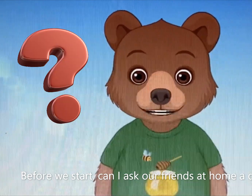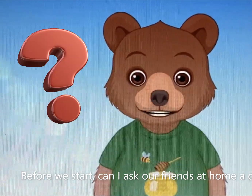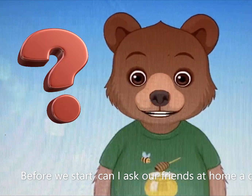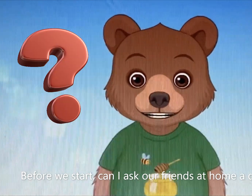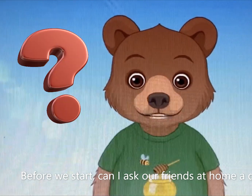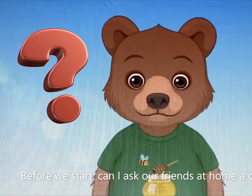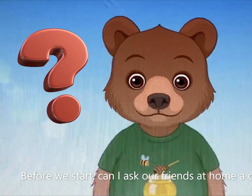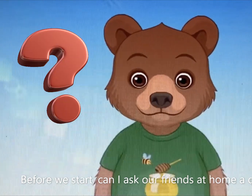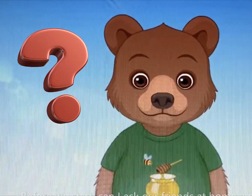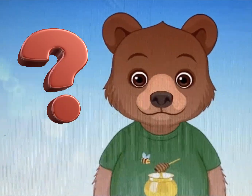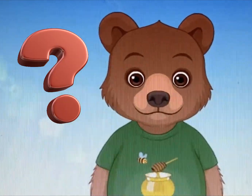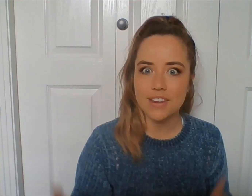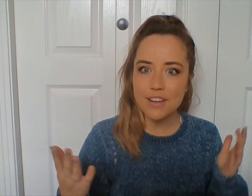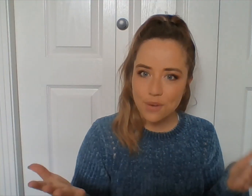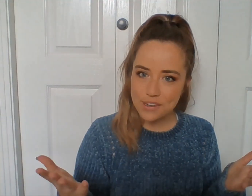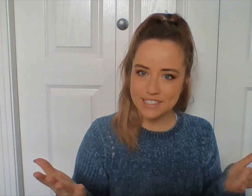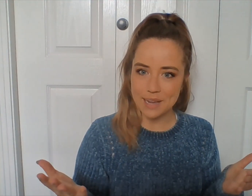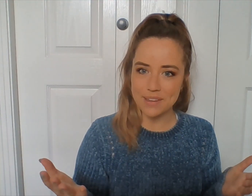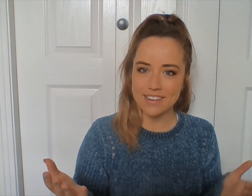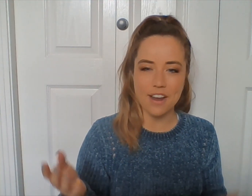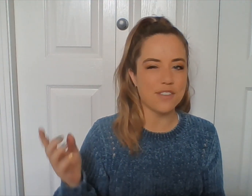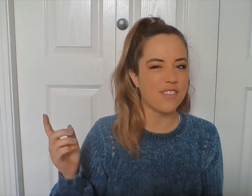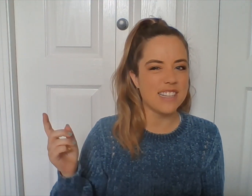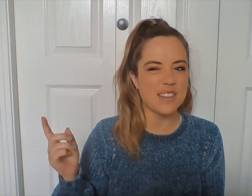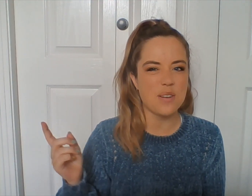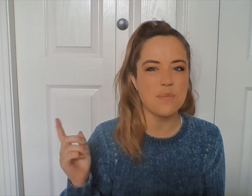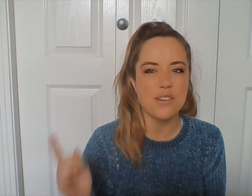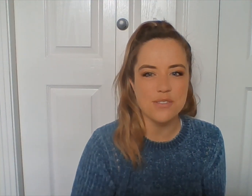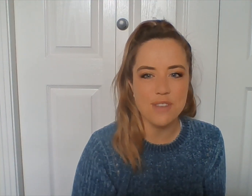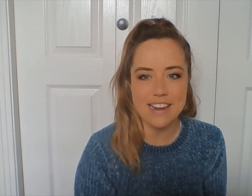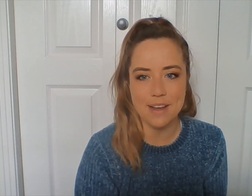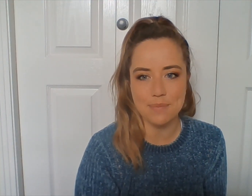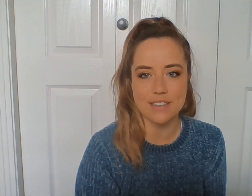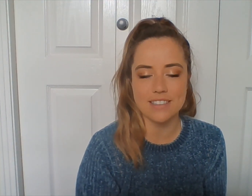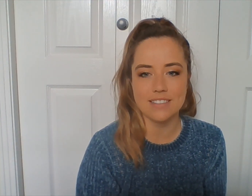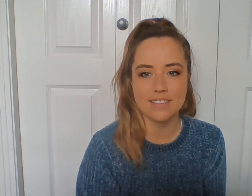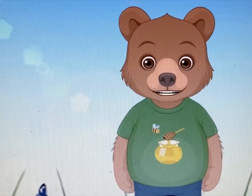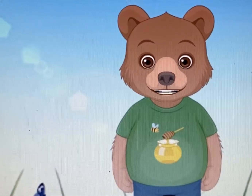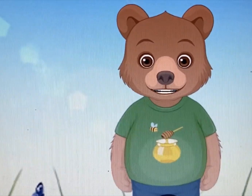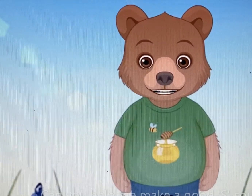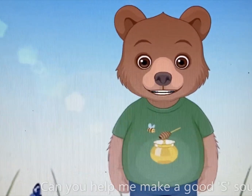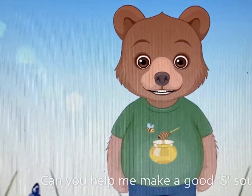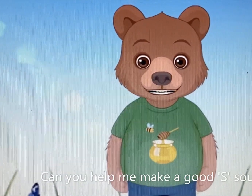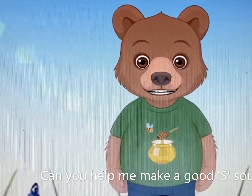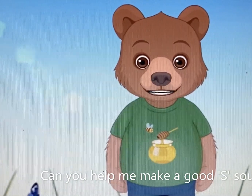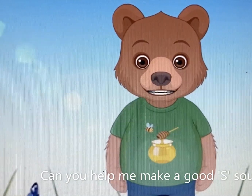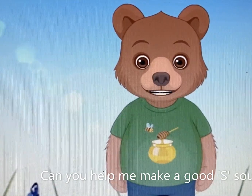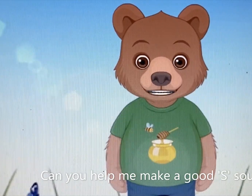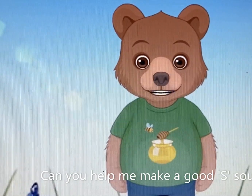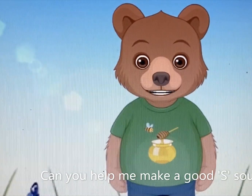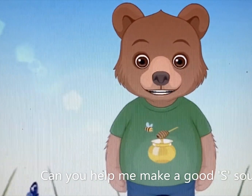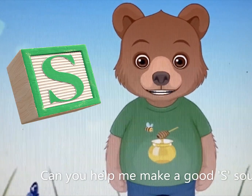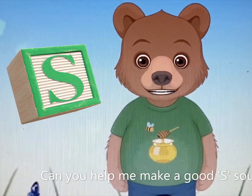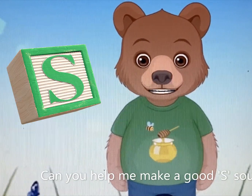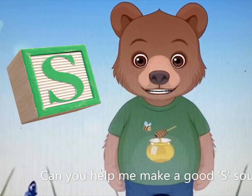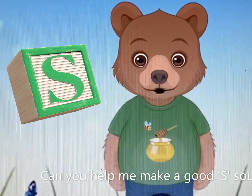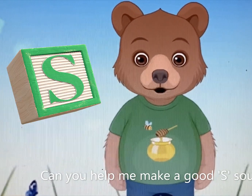question? Of course, Simon. Our friends at home are great helpers. Can you help me make a good S sound?